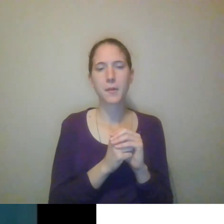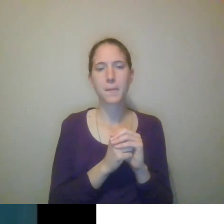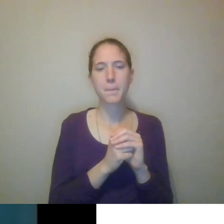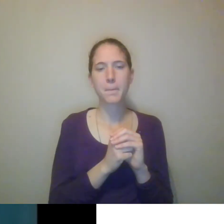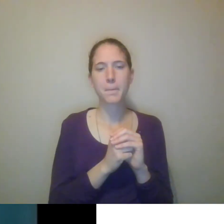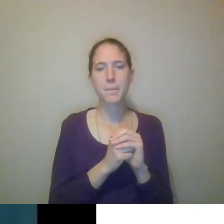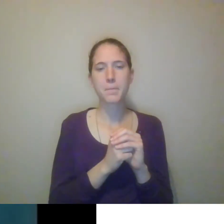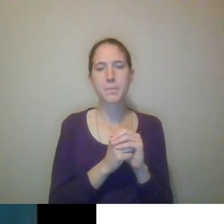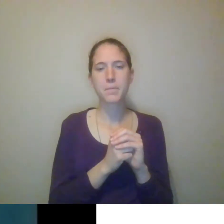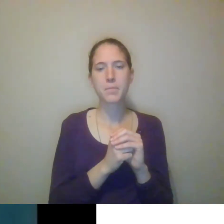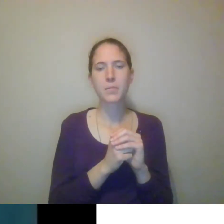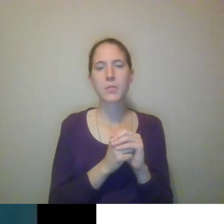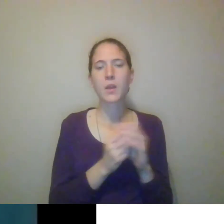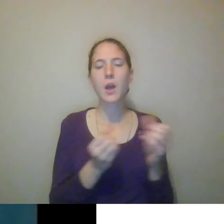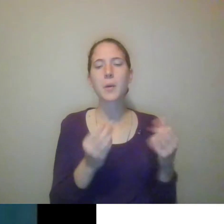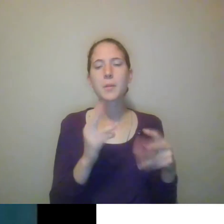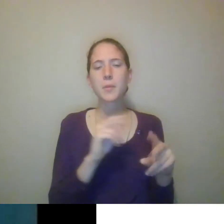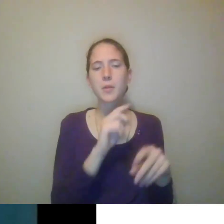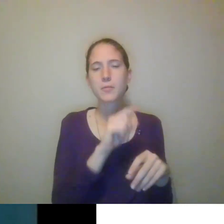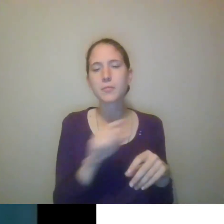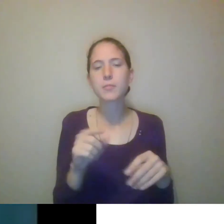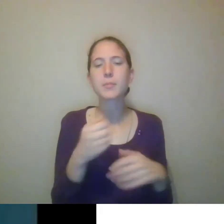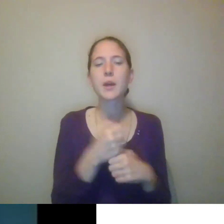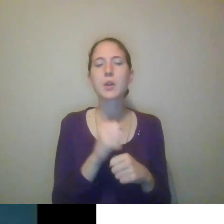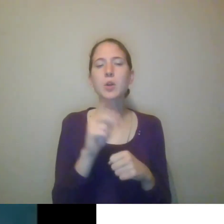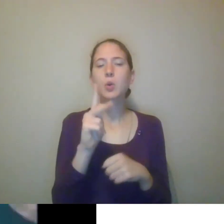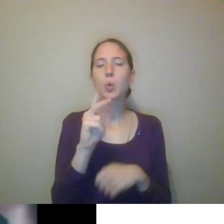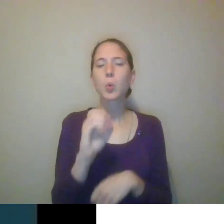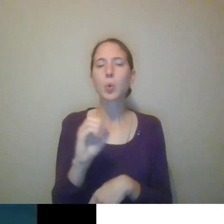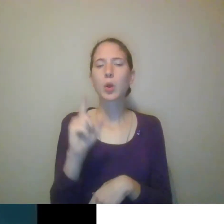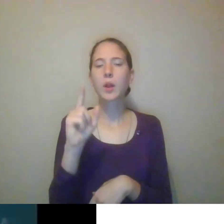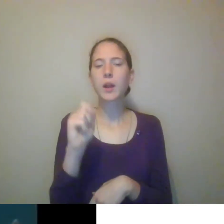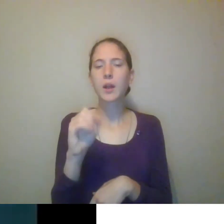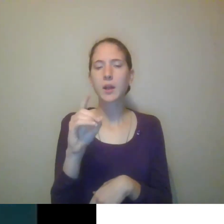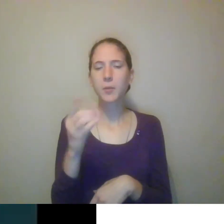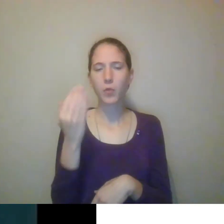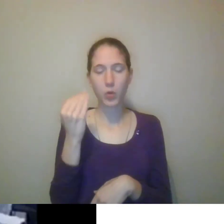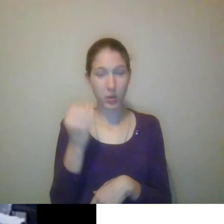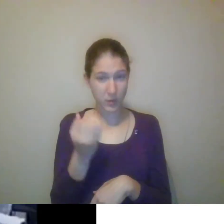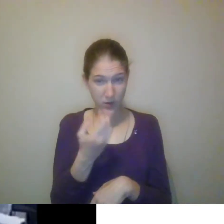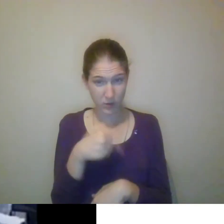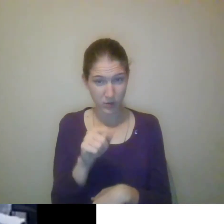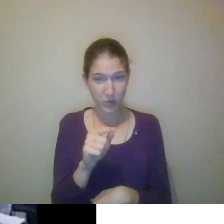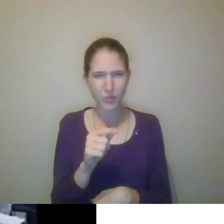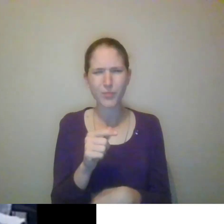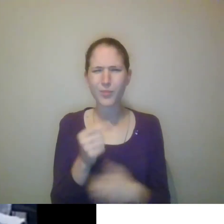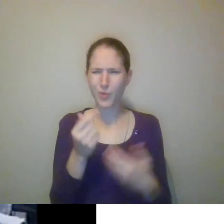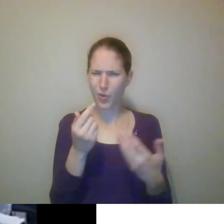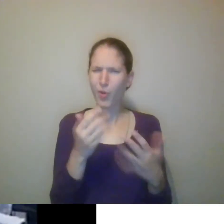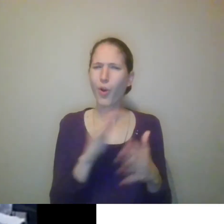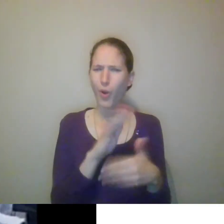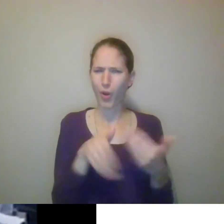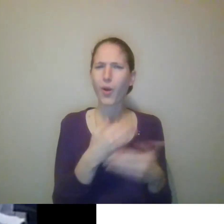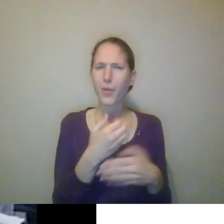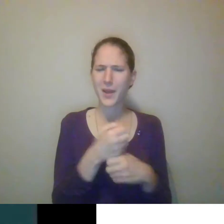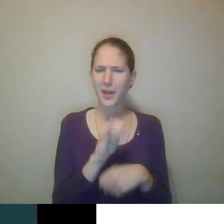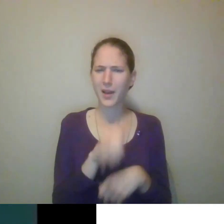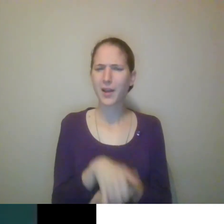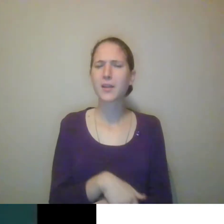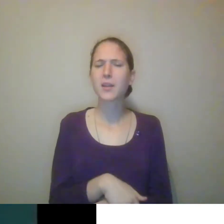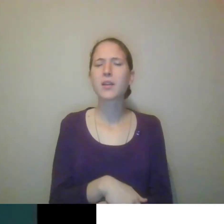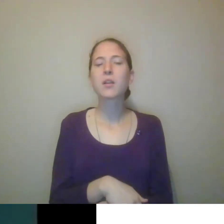Now, how many people here have ever made Kool-Aid before? Okay, you all made Kool-Aid.